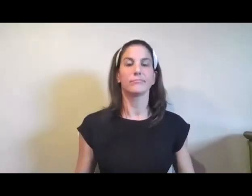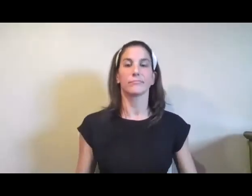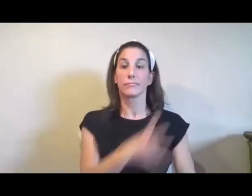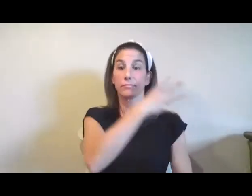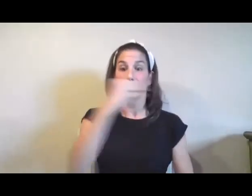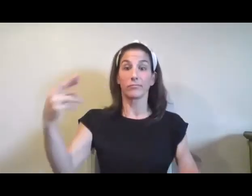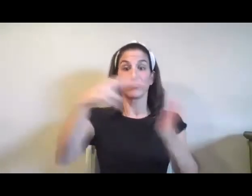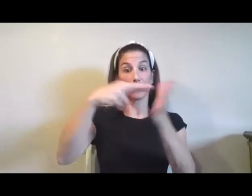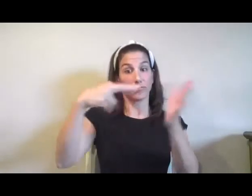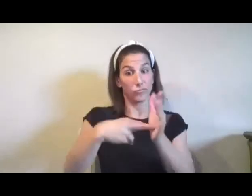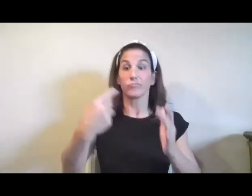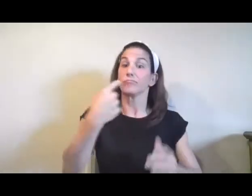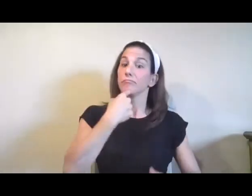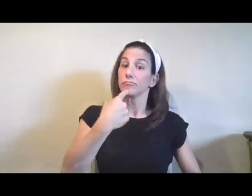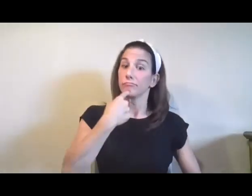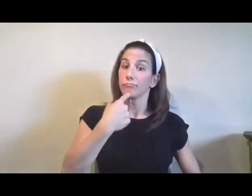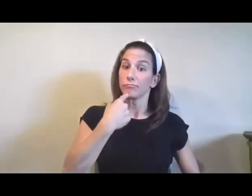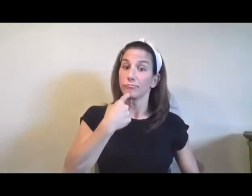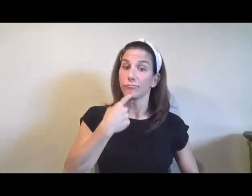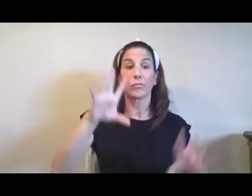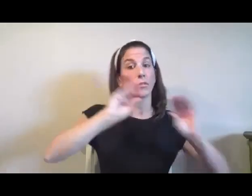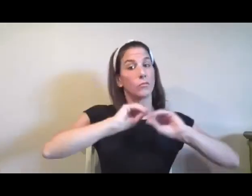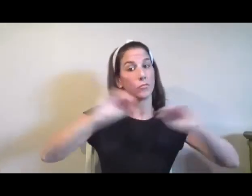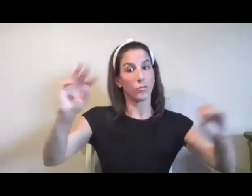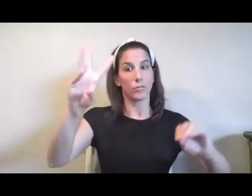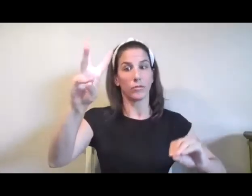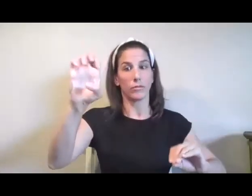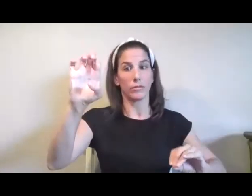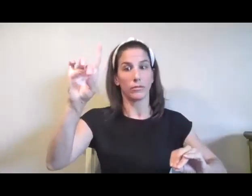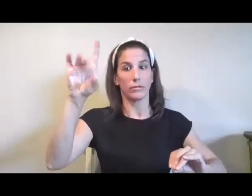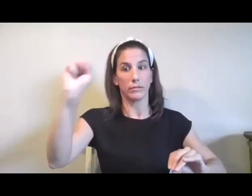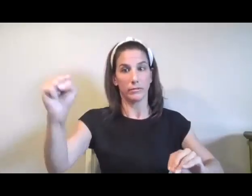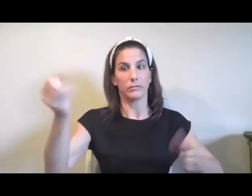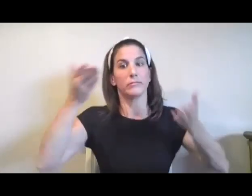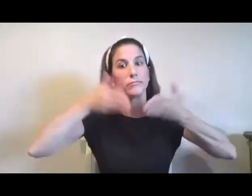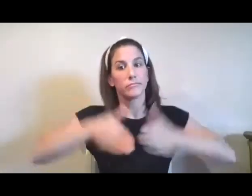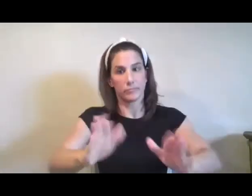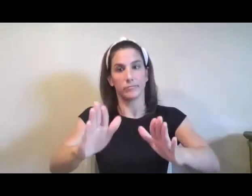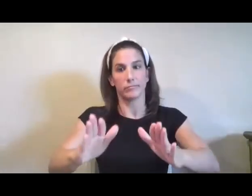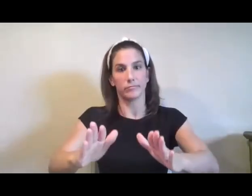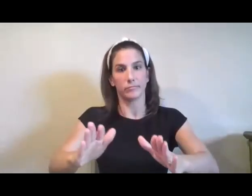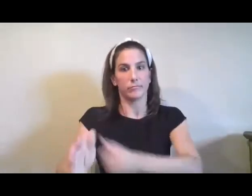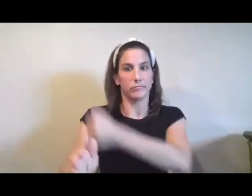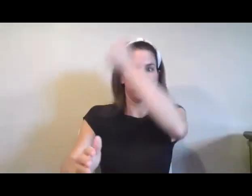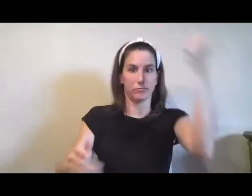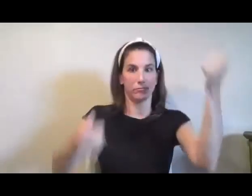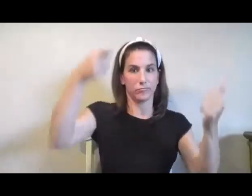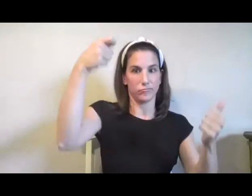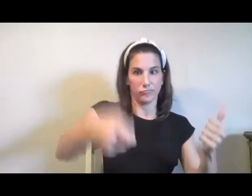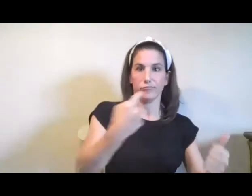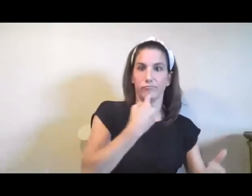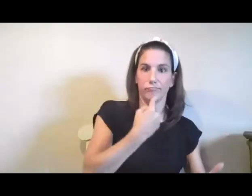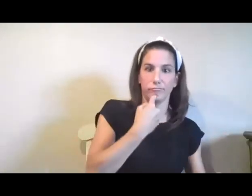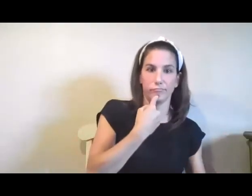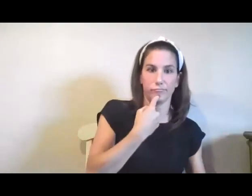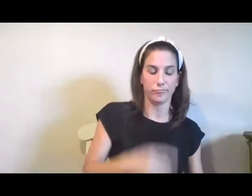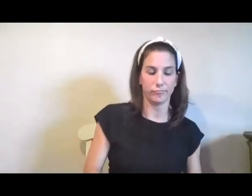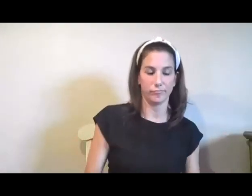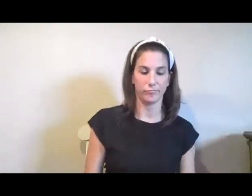And as the rule book says, no weeds allowed," another judge said.